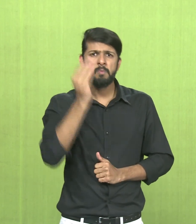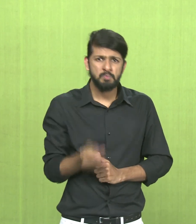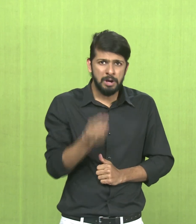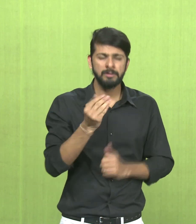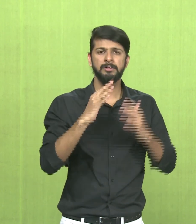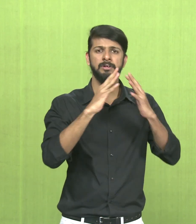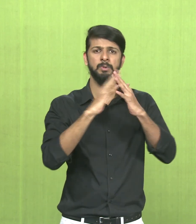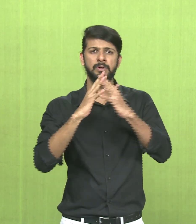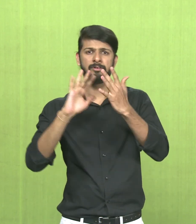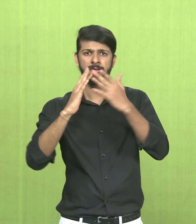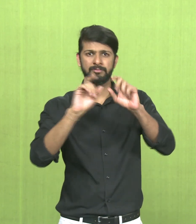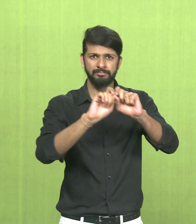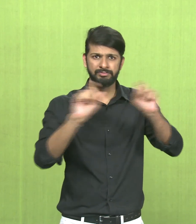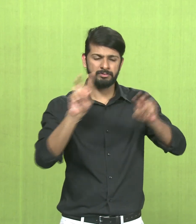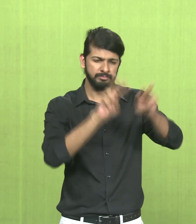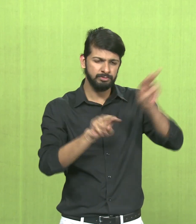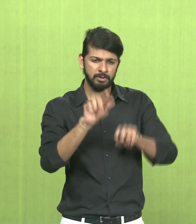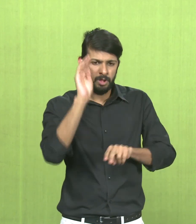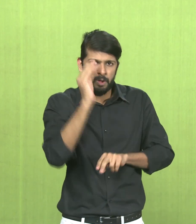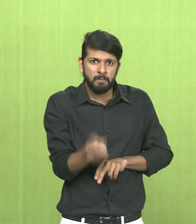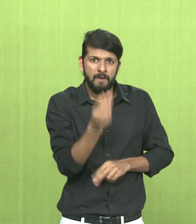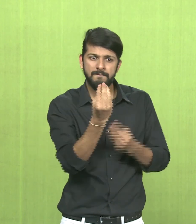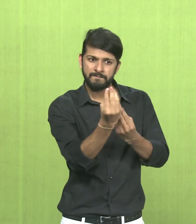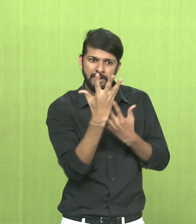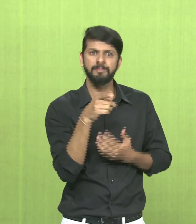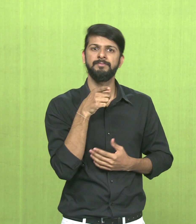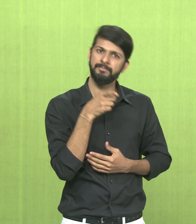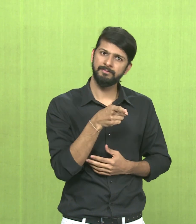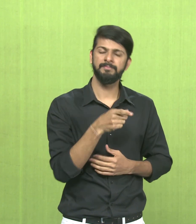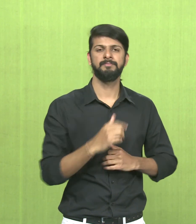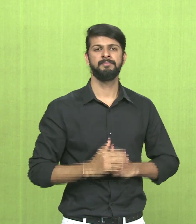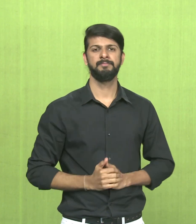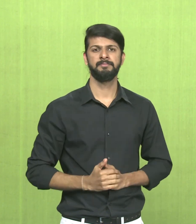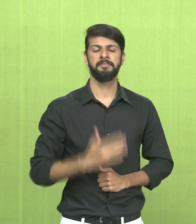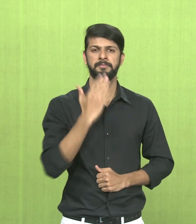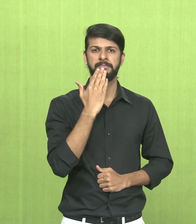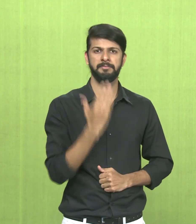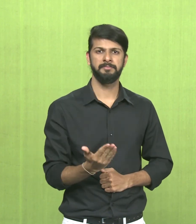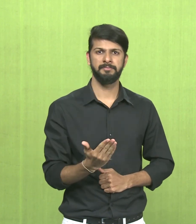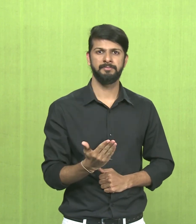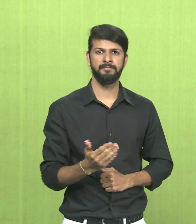For more information, you may visit our website www.nios.ac.in. Thank you.